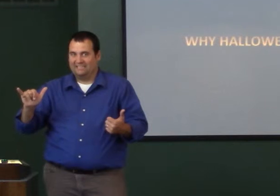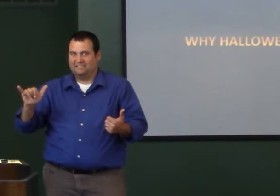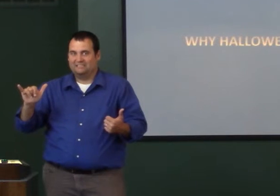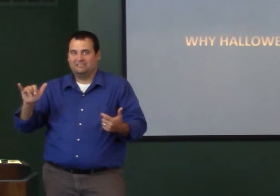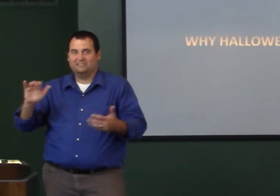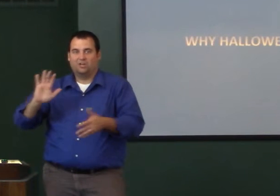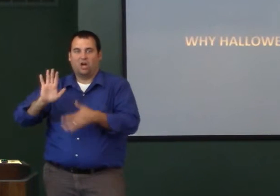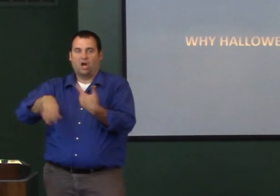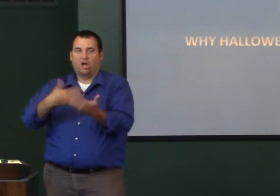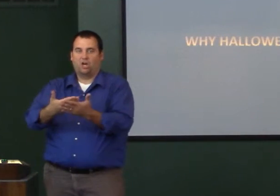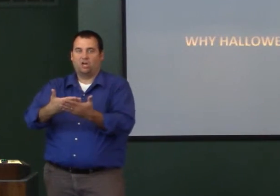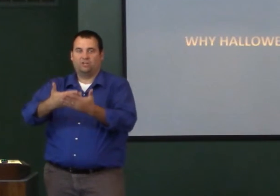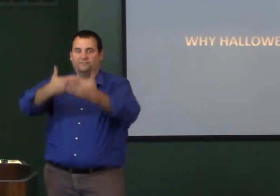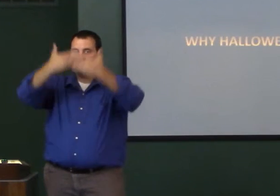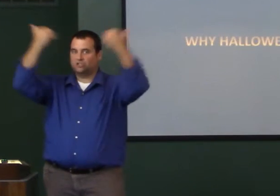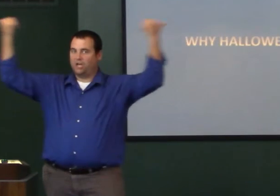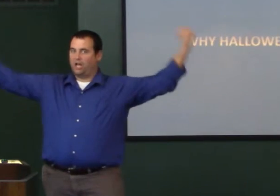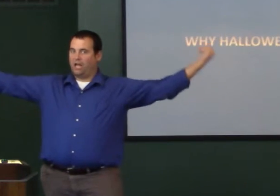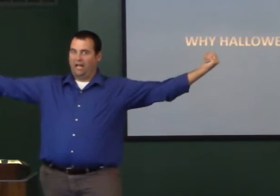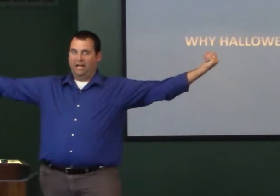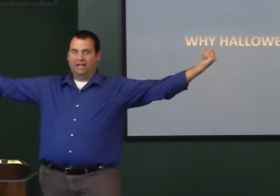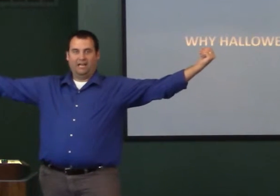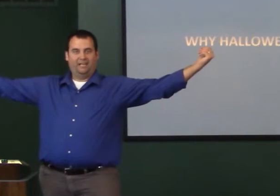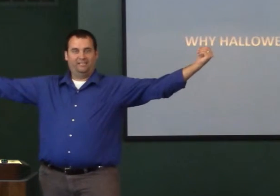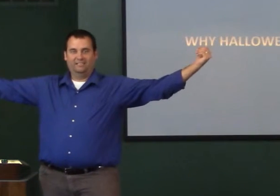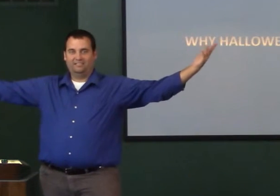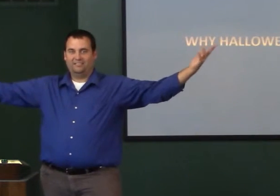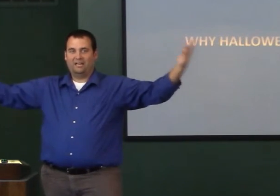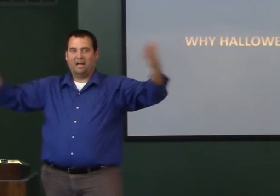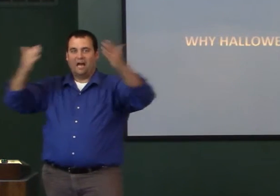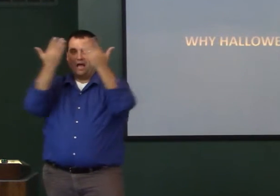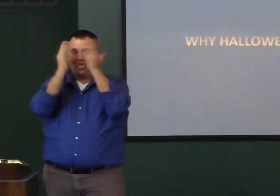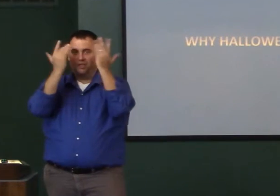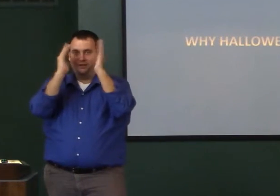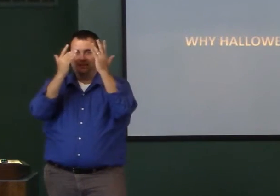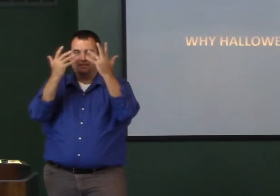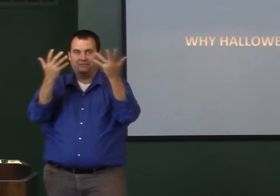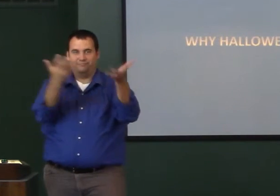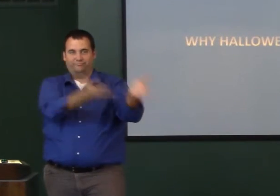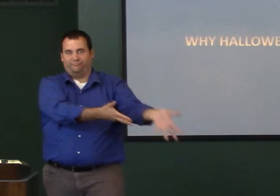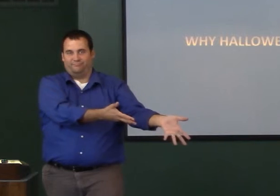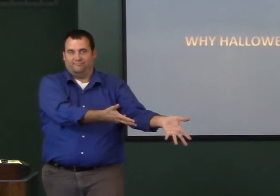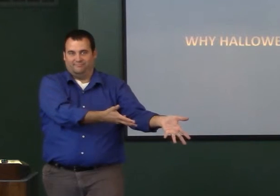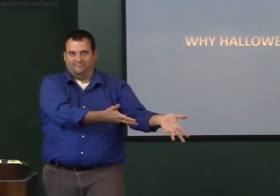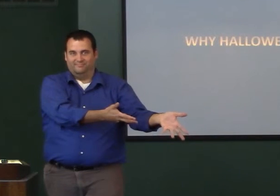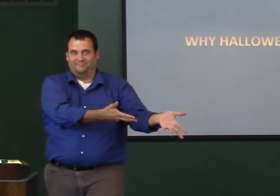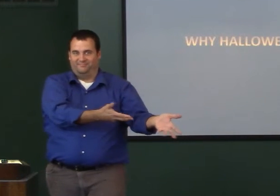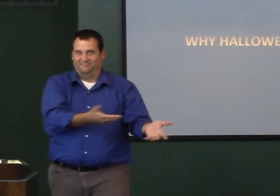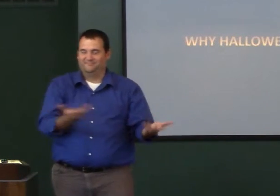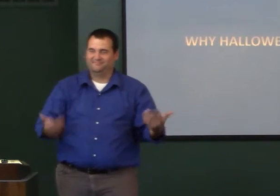All Saints Day, everybody forgot about it. So Halloween was what is left.